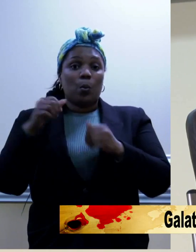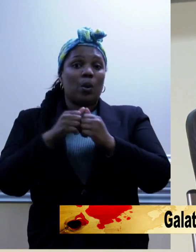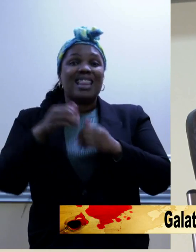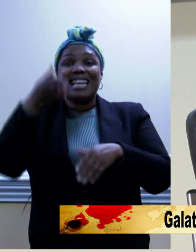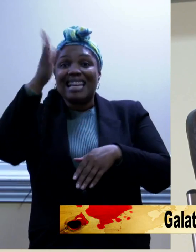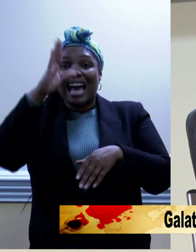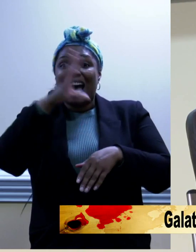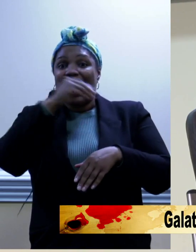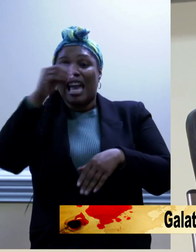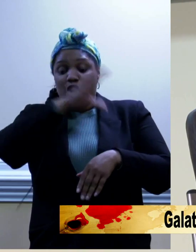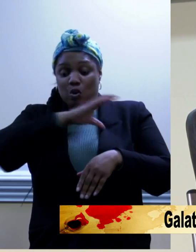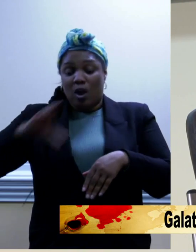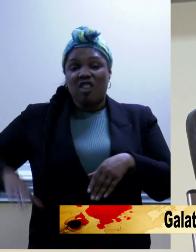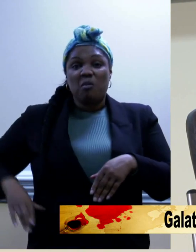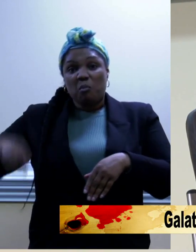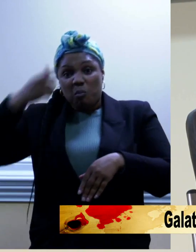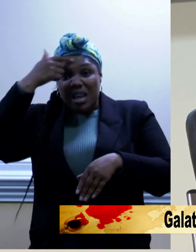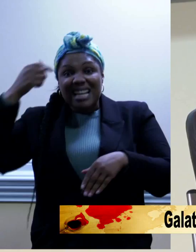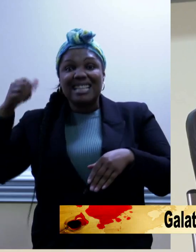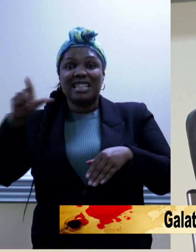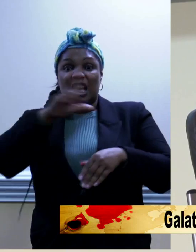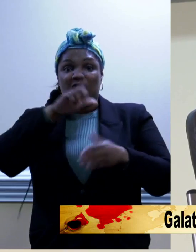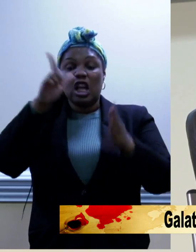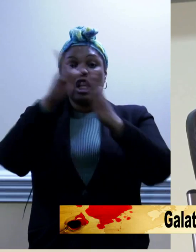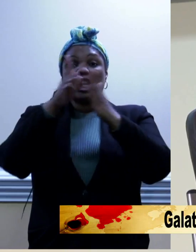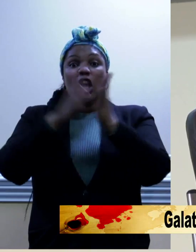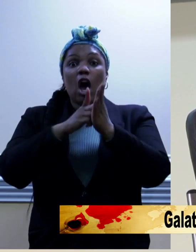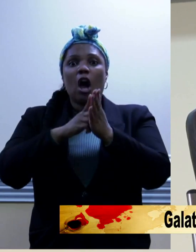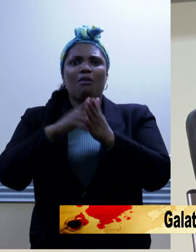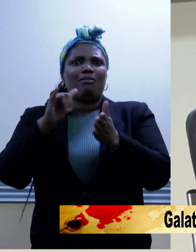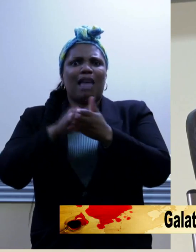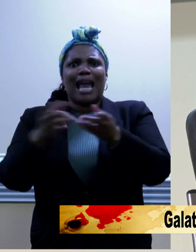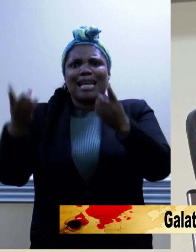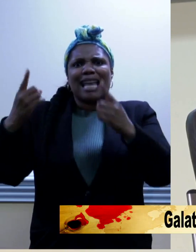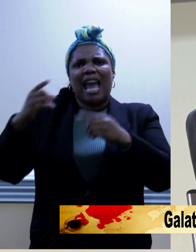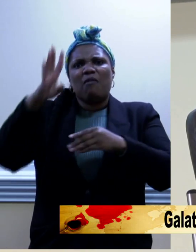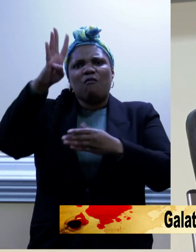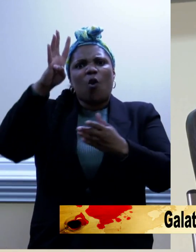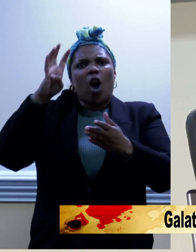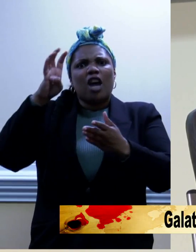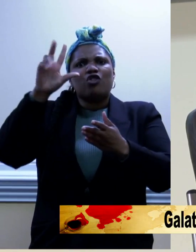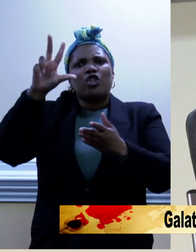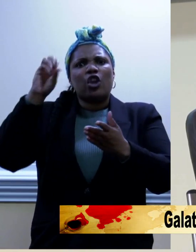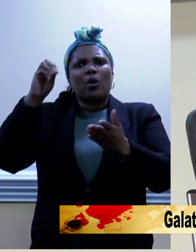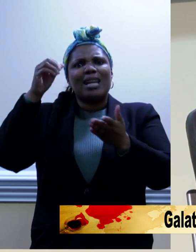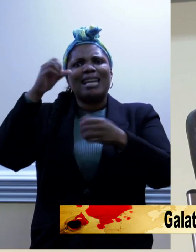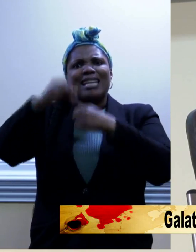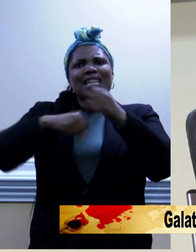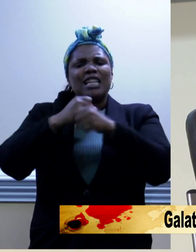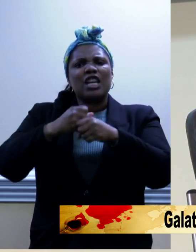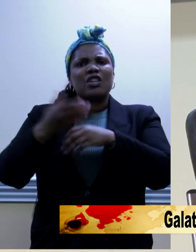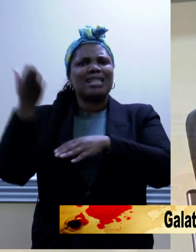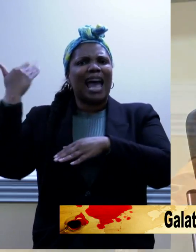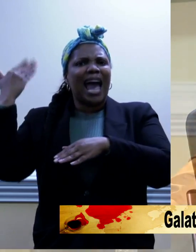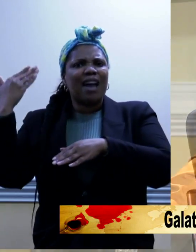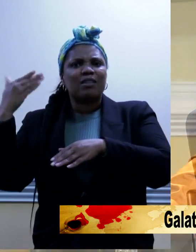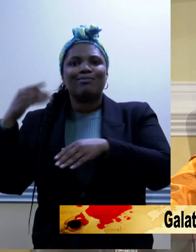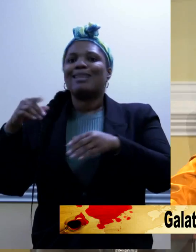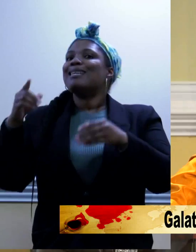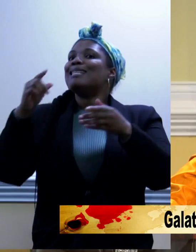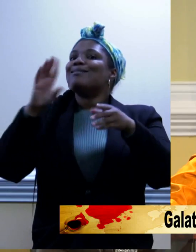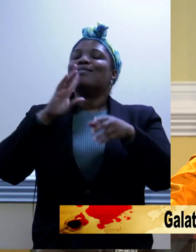which was 430 years after, cannot disannul, that it should make the promise of none effect. So the law is talking about